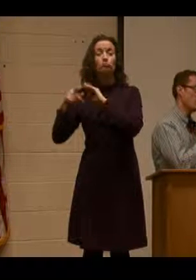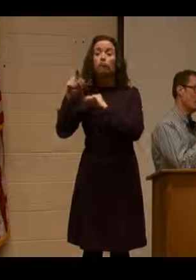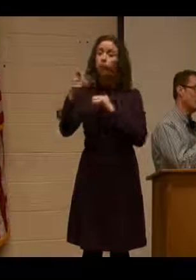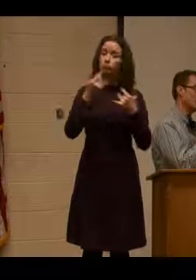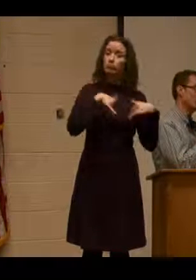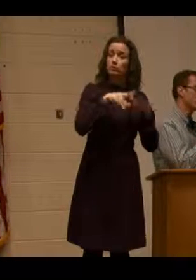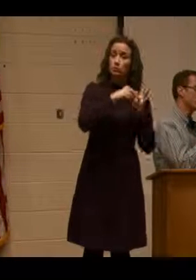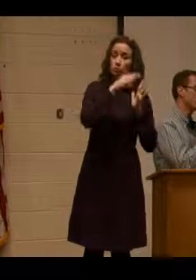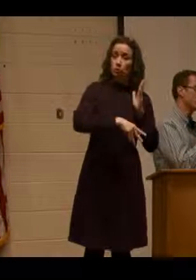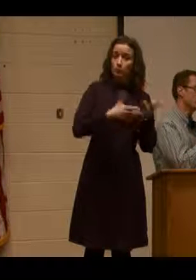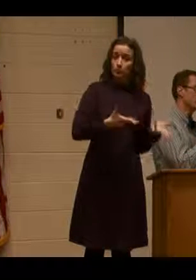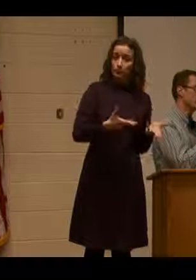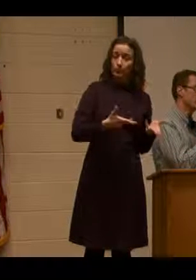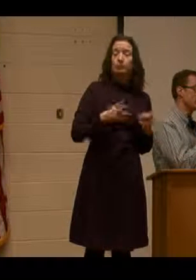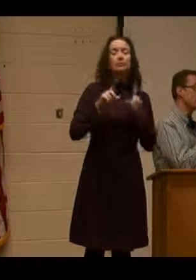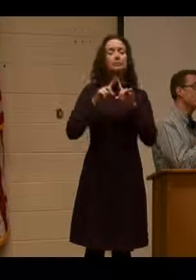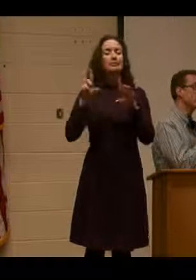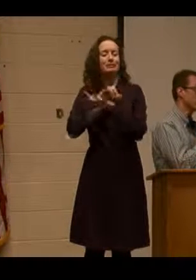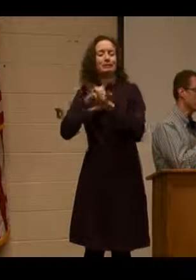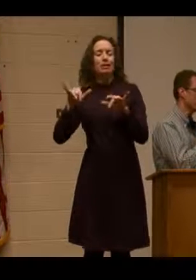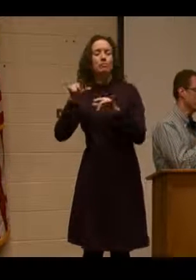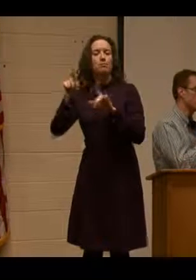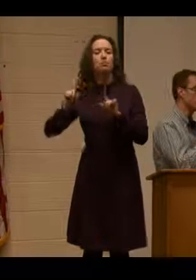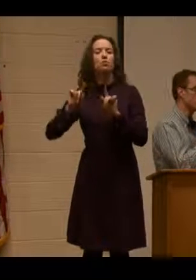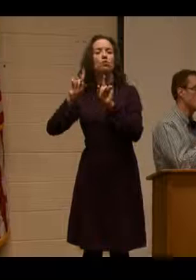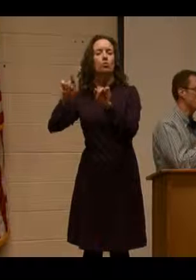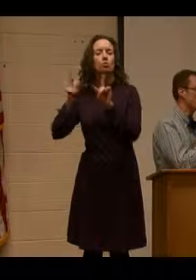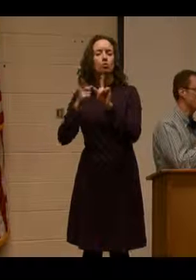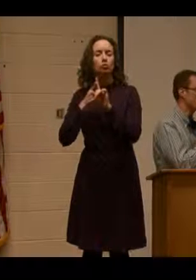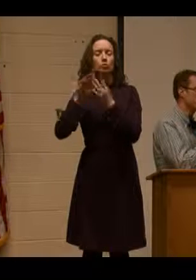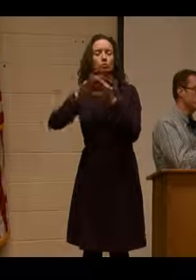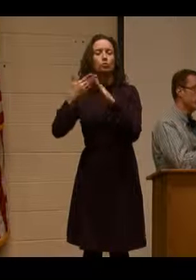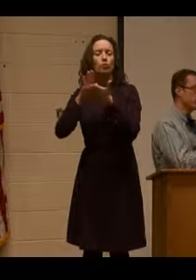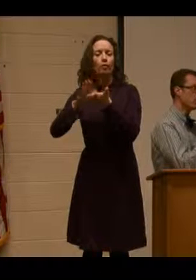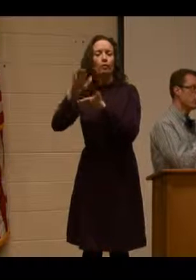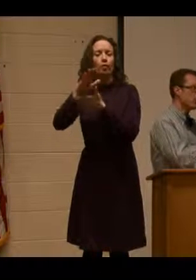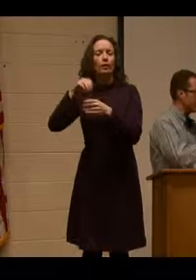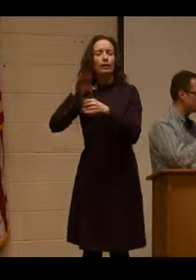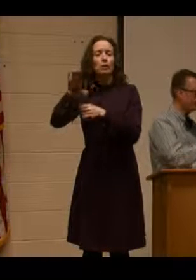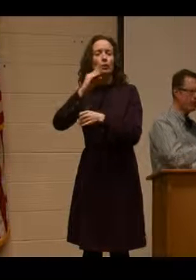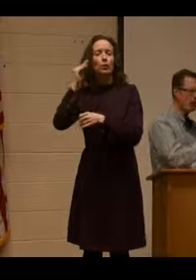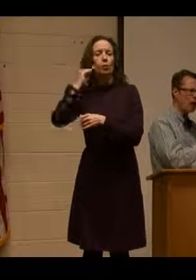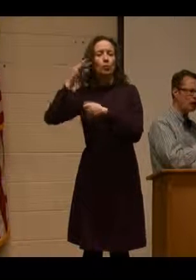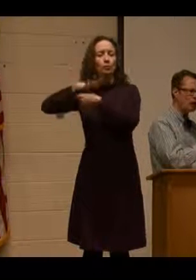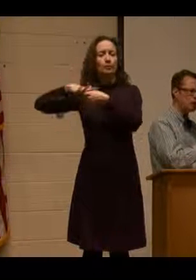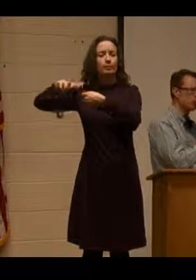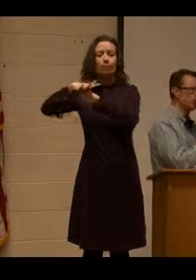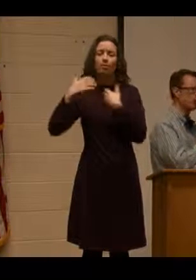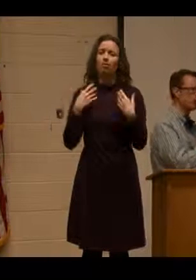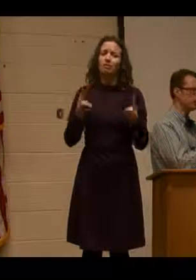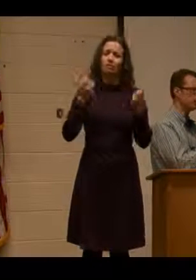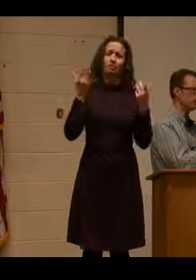in a community college in his home community. So there's lots of different options within the Bridges to Life.